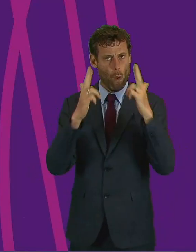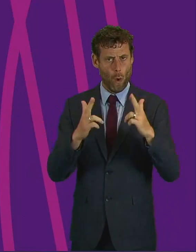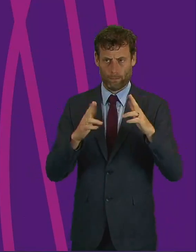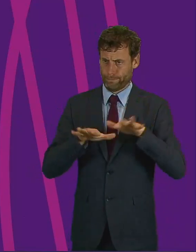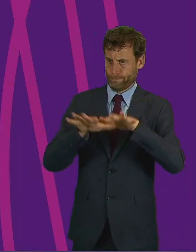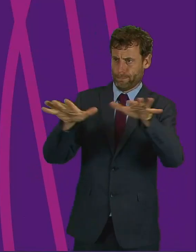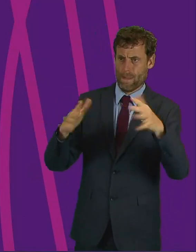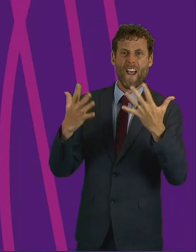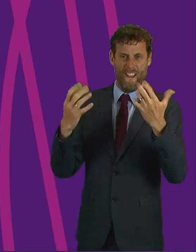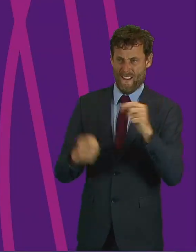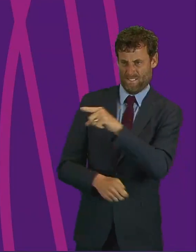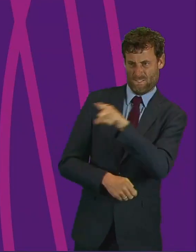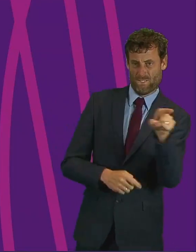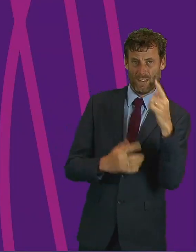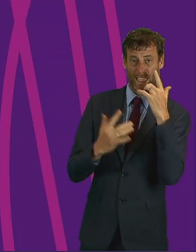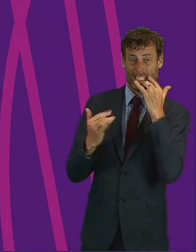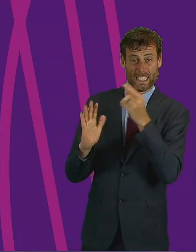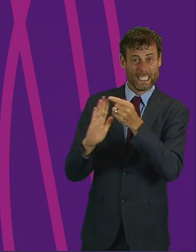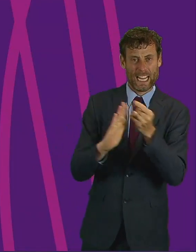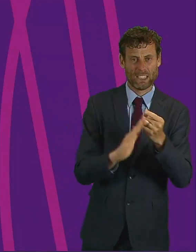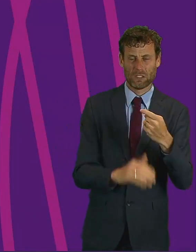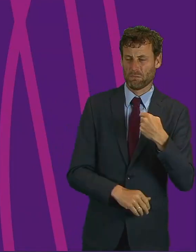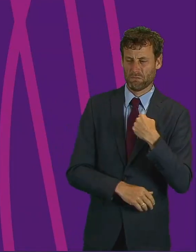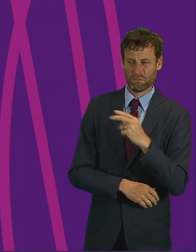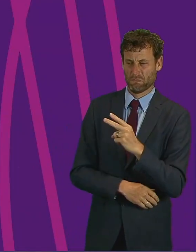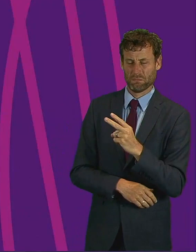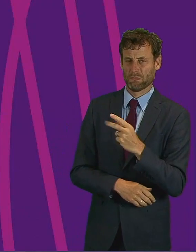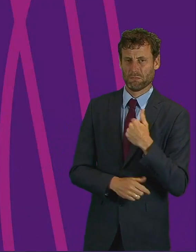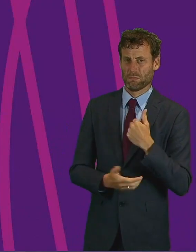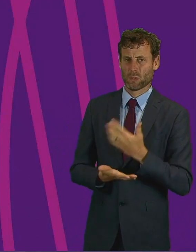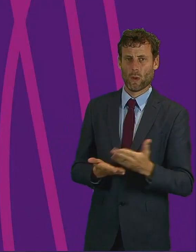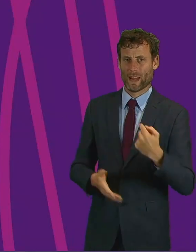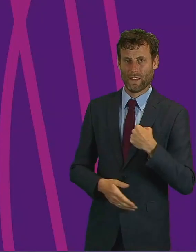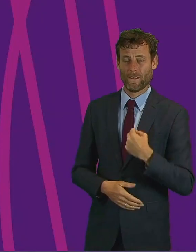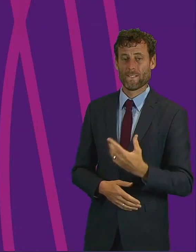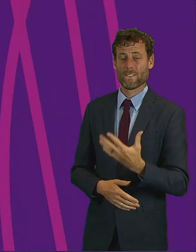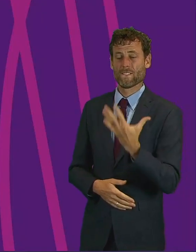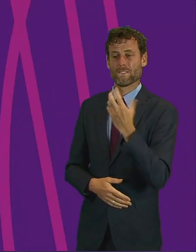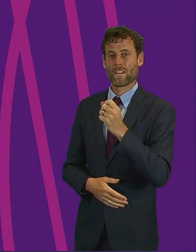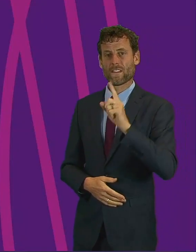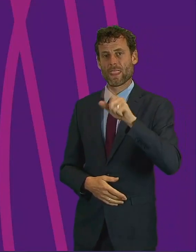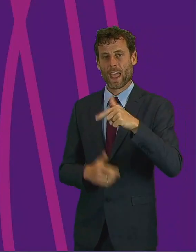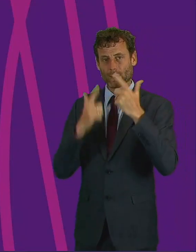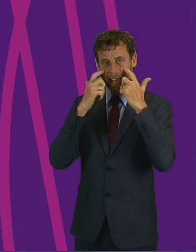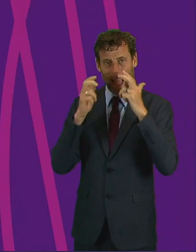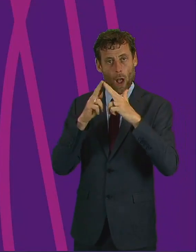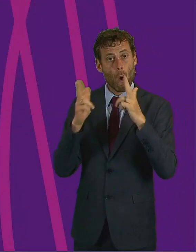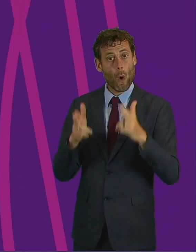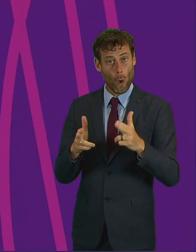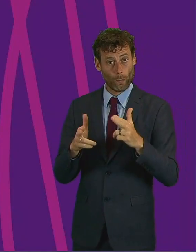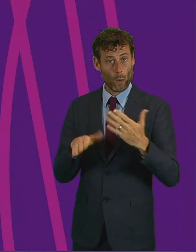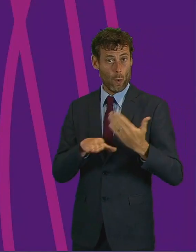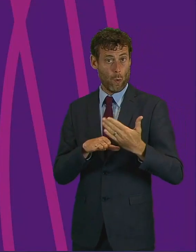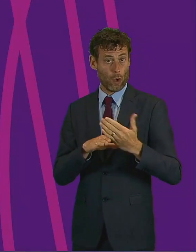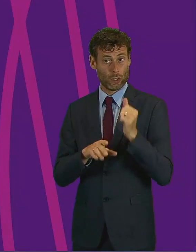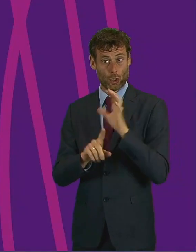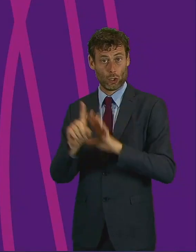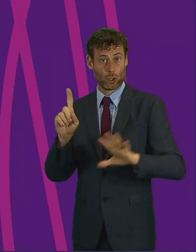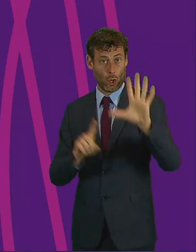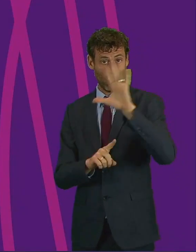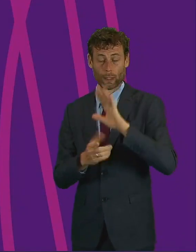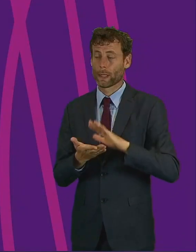believe. There are 50,000 care home workers in Scotland. If they were being routinely tested every week, there would be a minimum